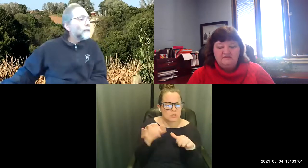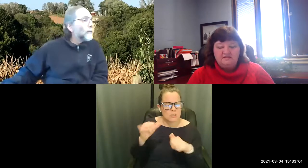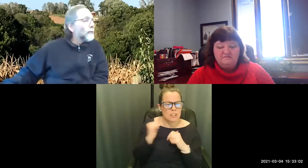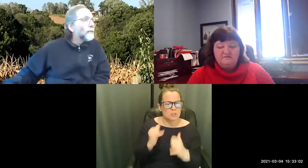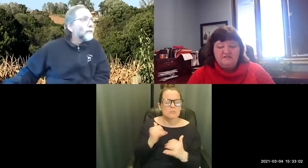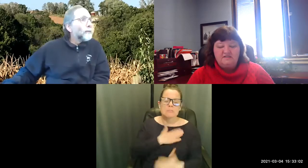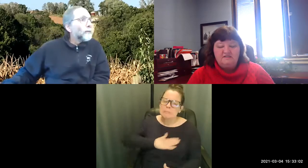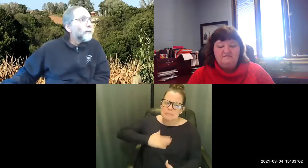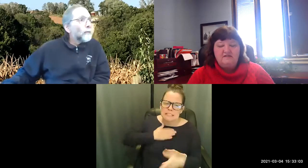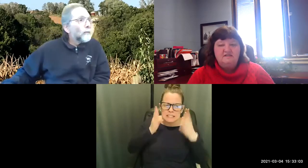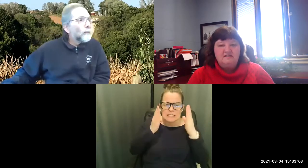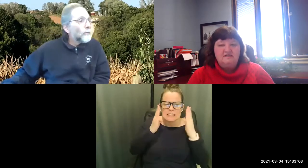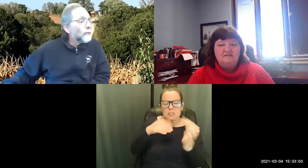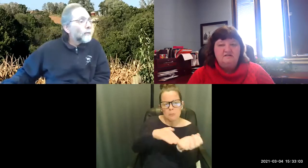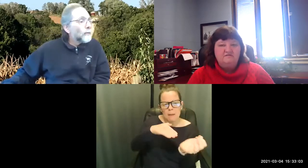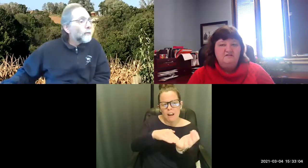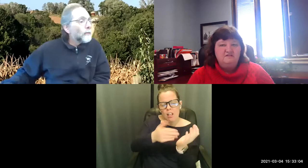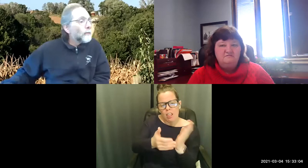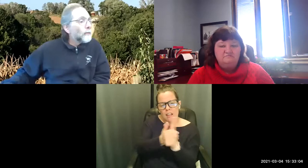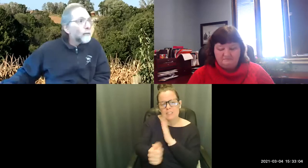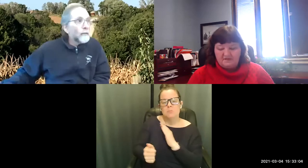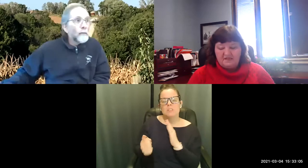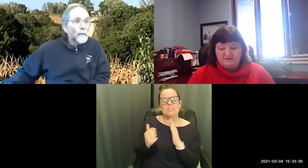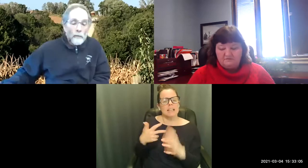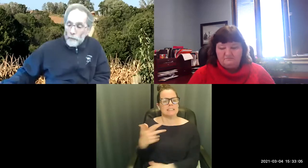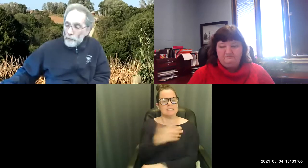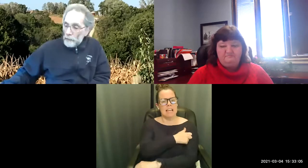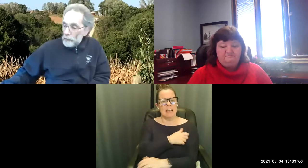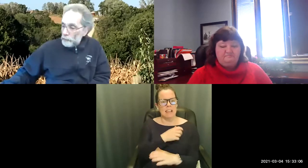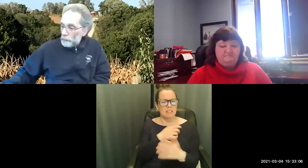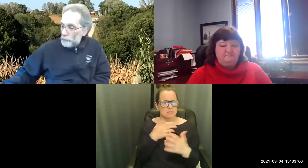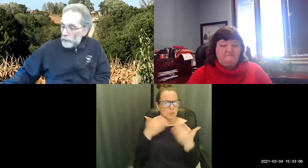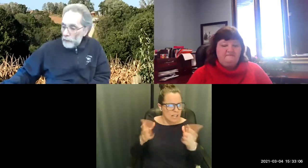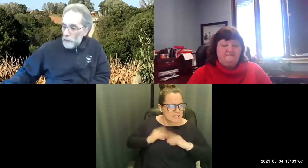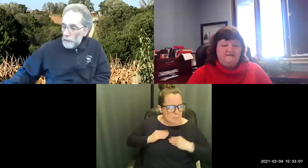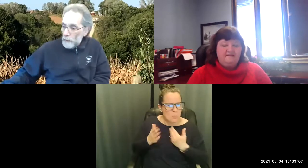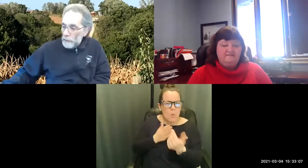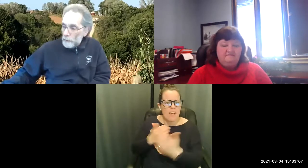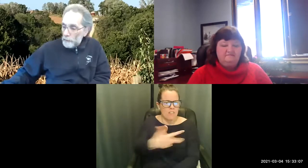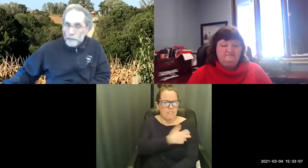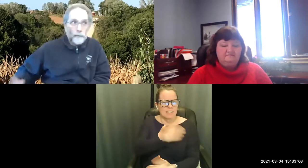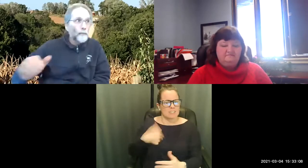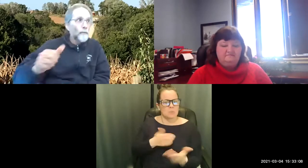medical experts and take the vaccine that is offered to you. Thank you.